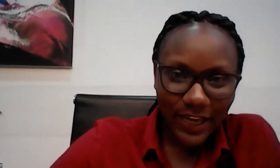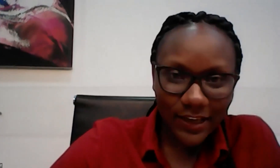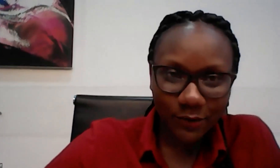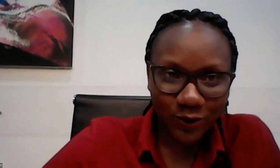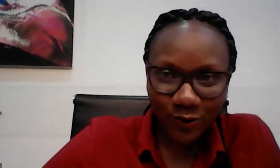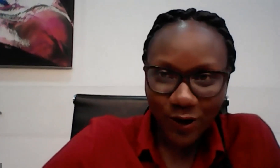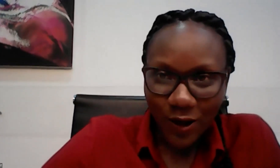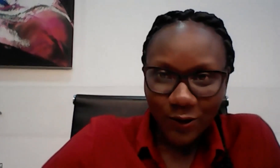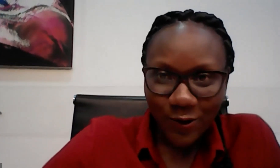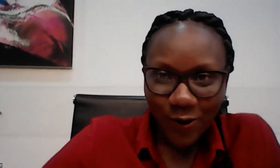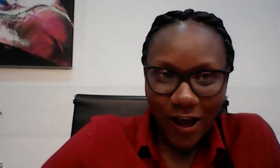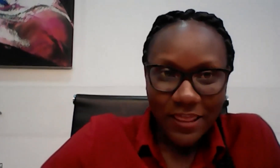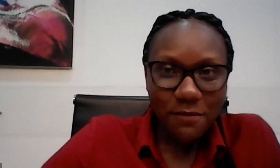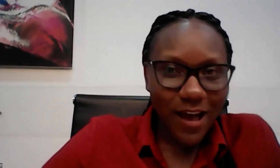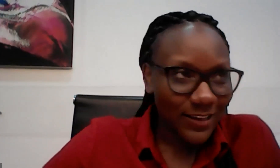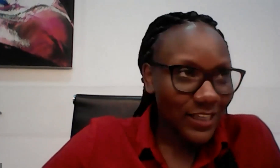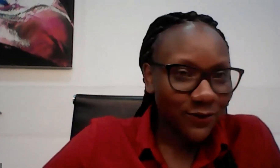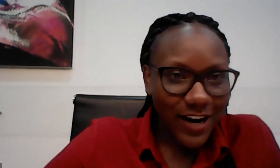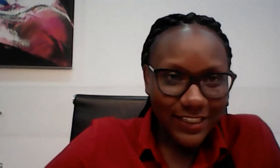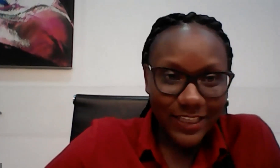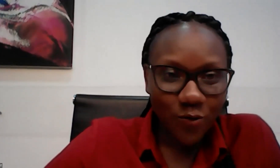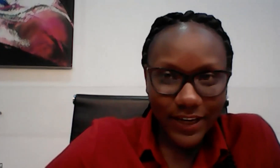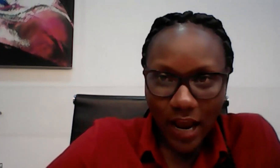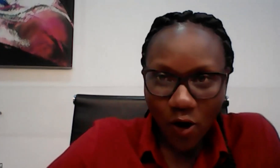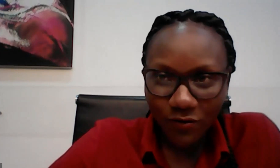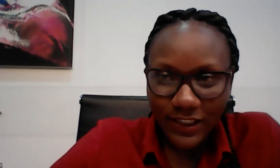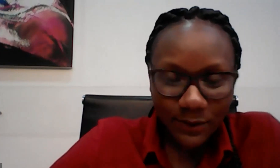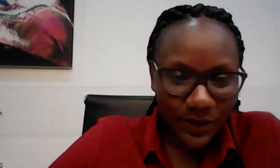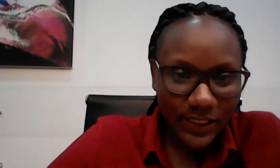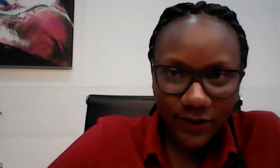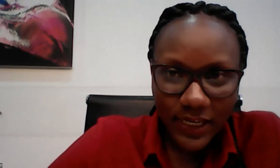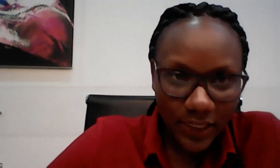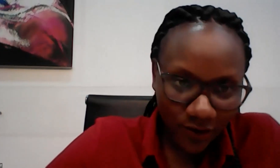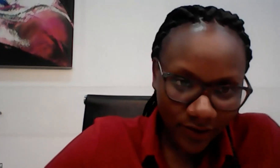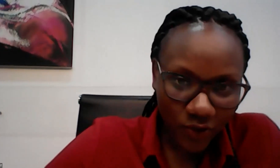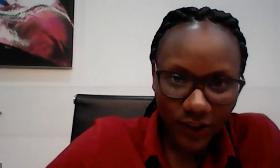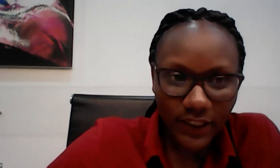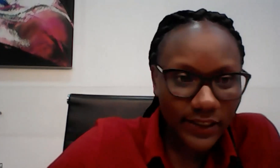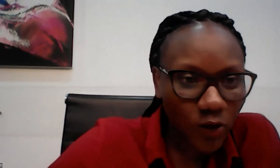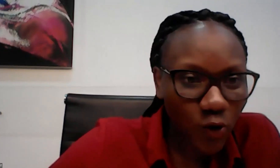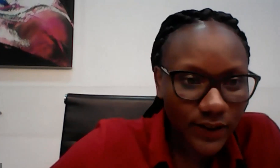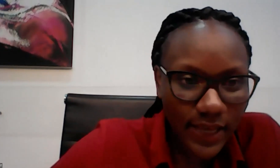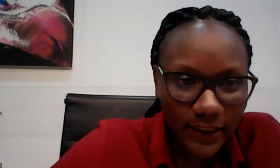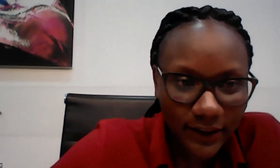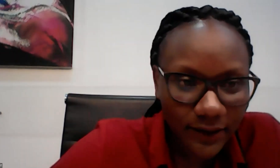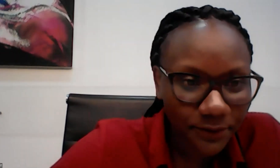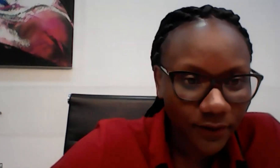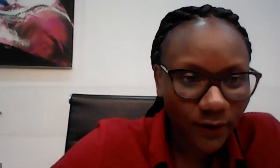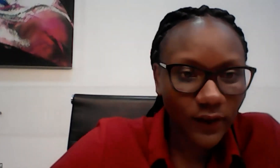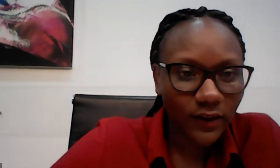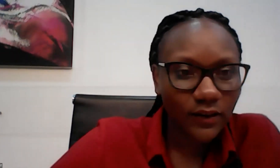that might add up to, the marks as far as the winner of this specific innovation is